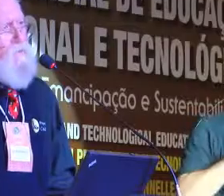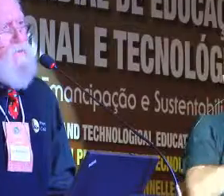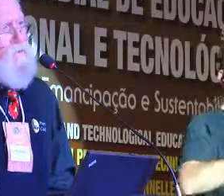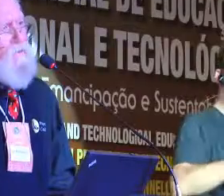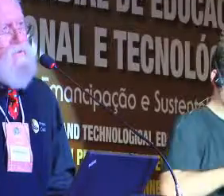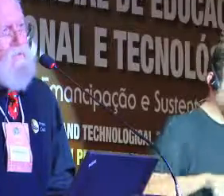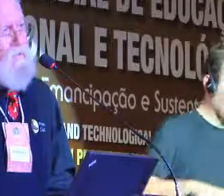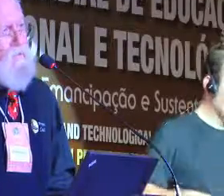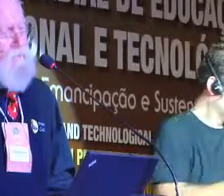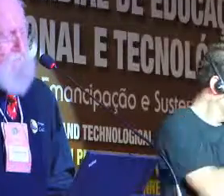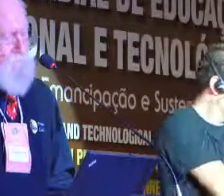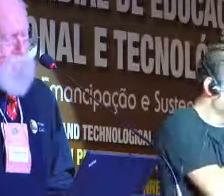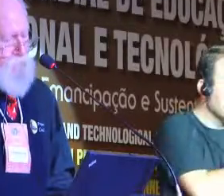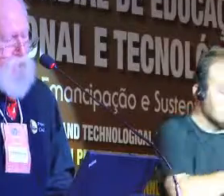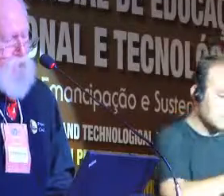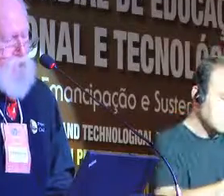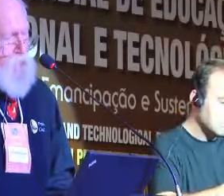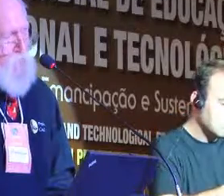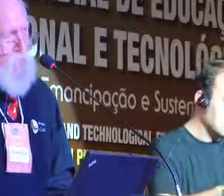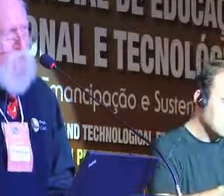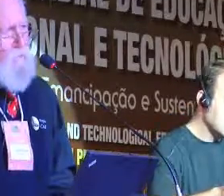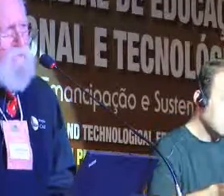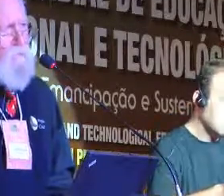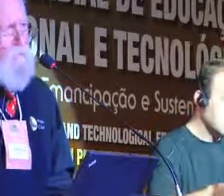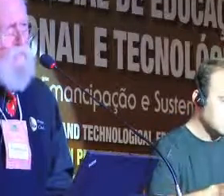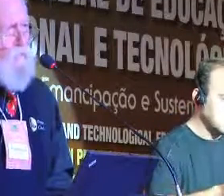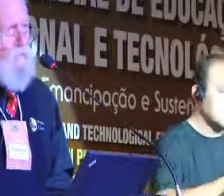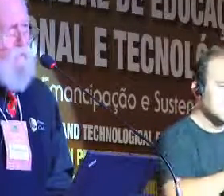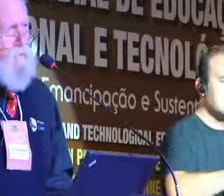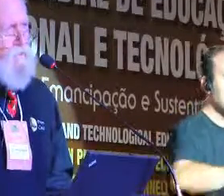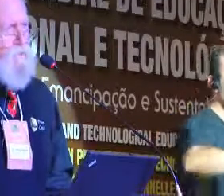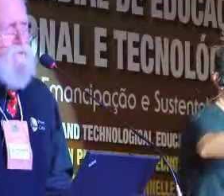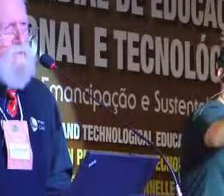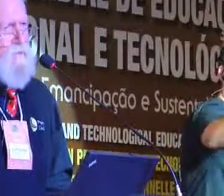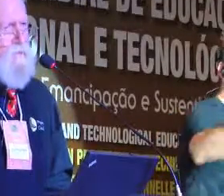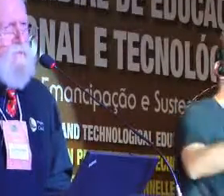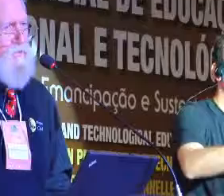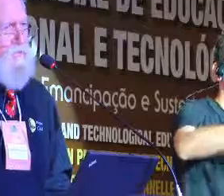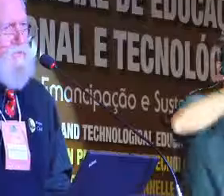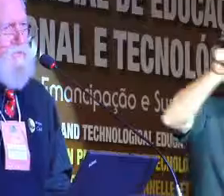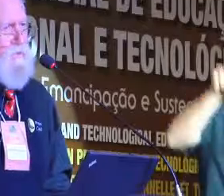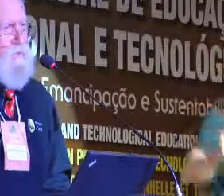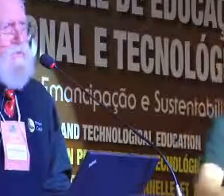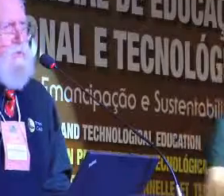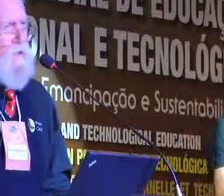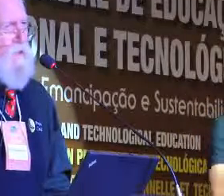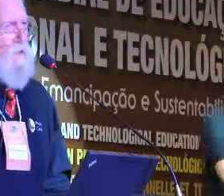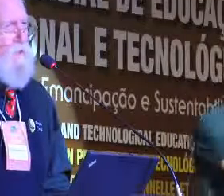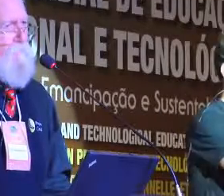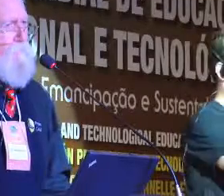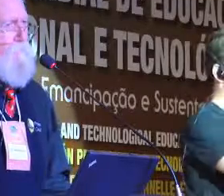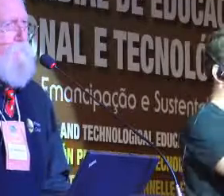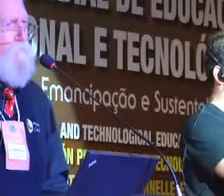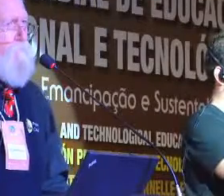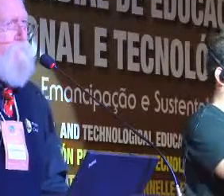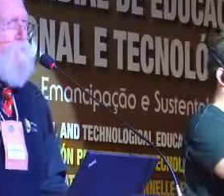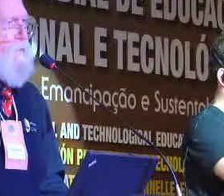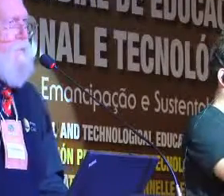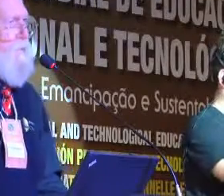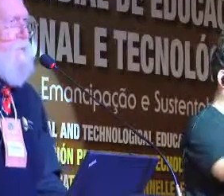using 31 servers, but only 4 systems administrators to take care of them.